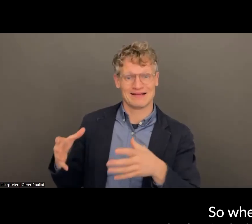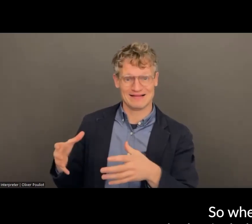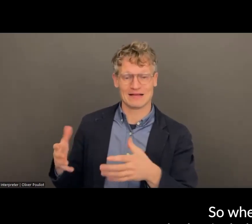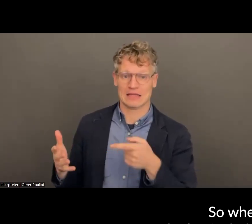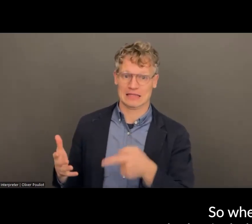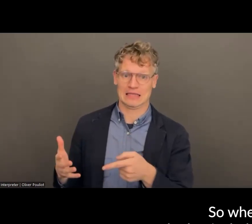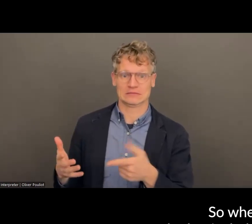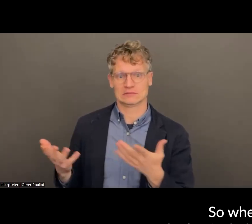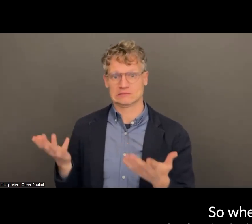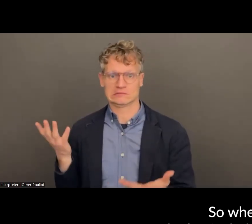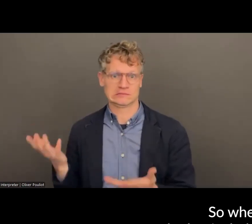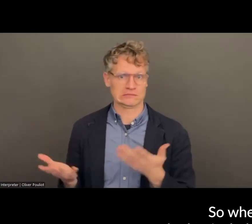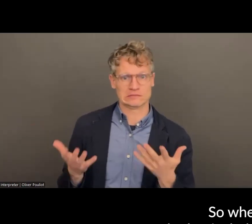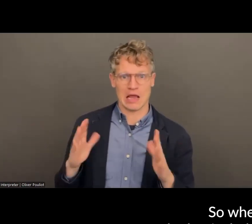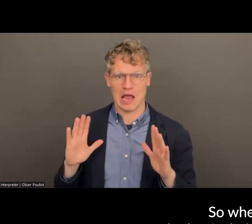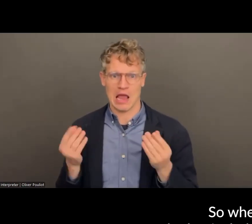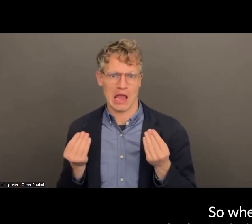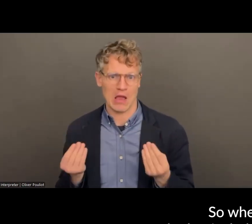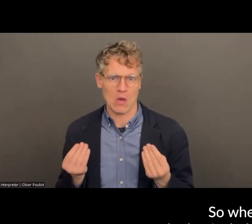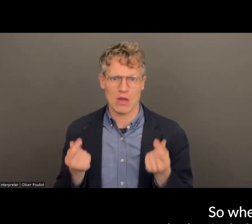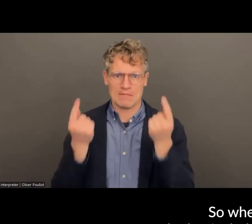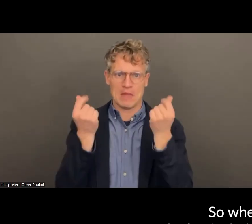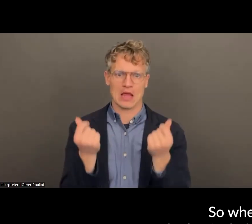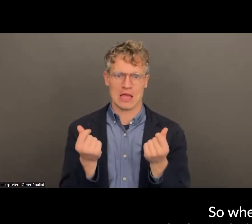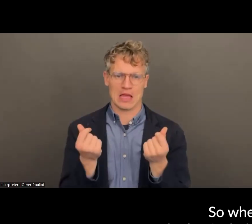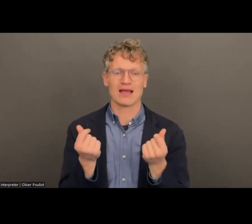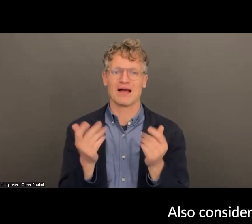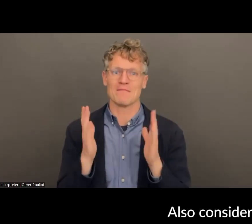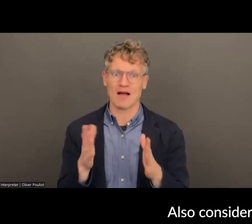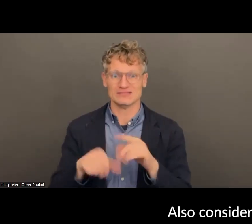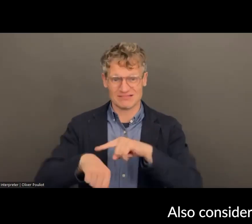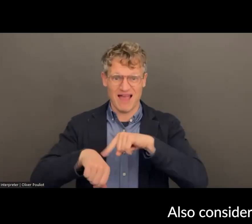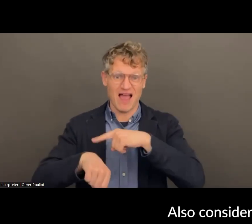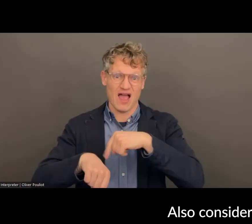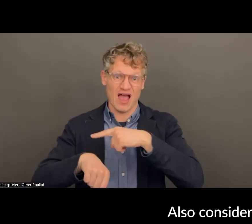So when planning, we had to include extra training hours,